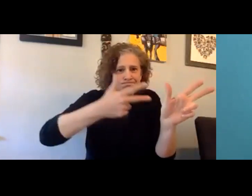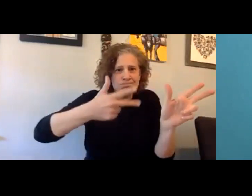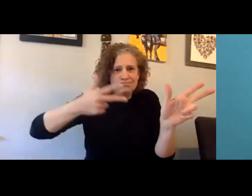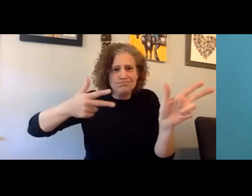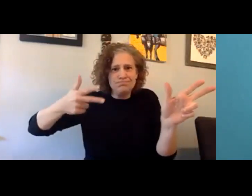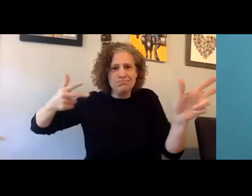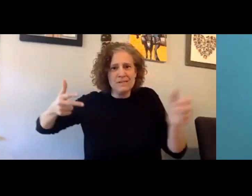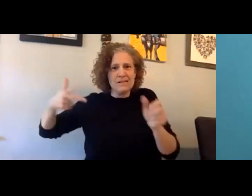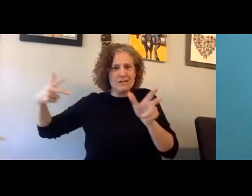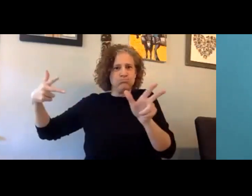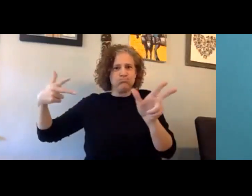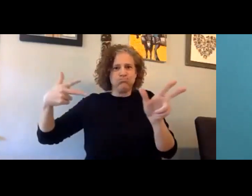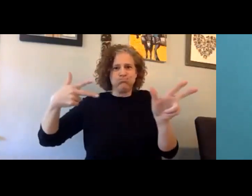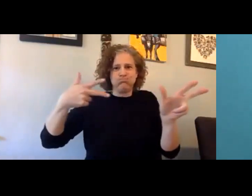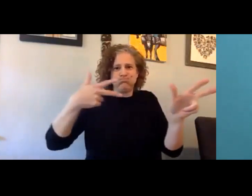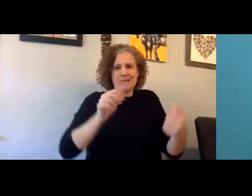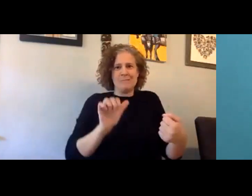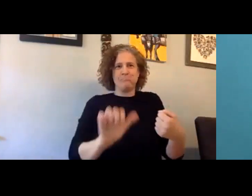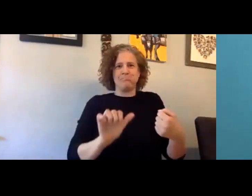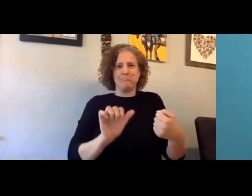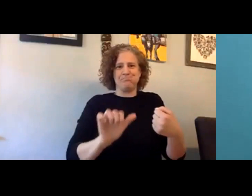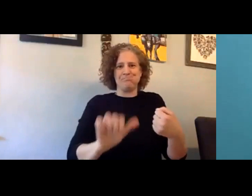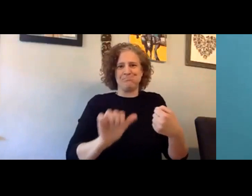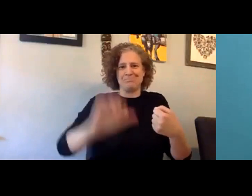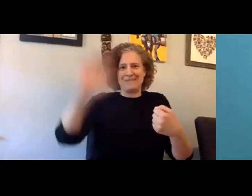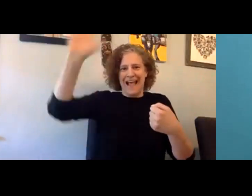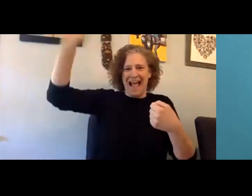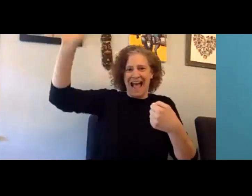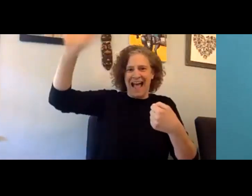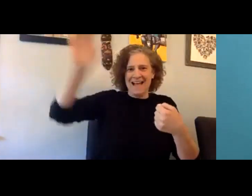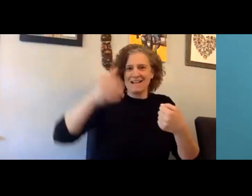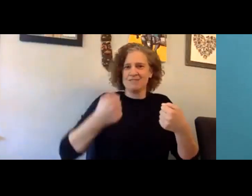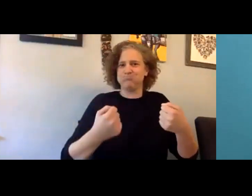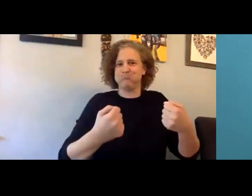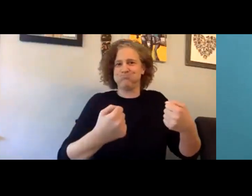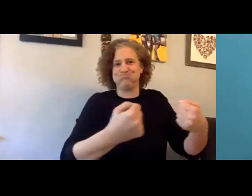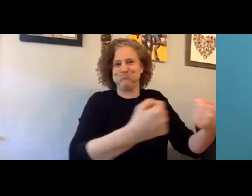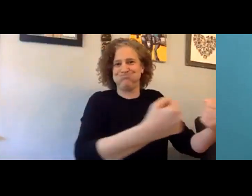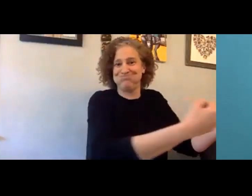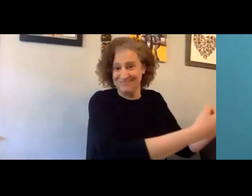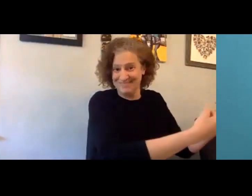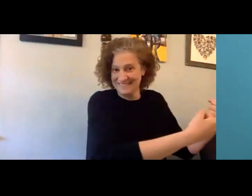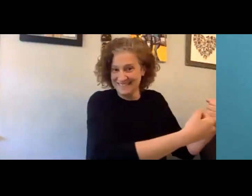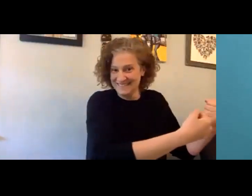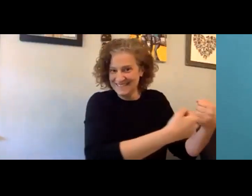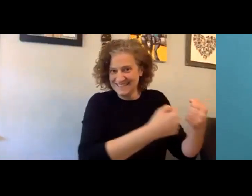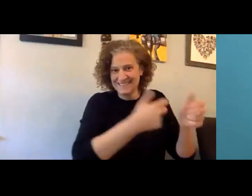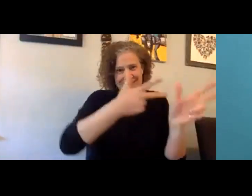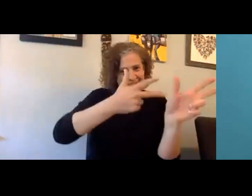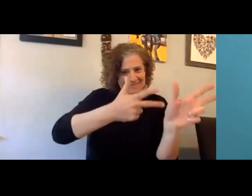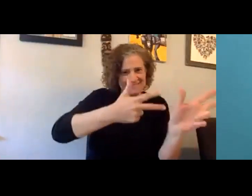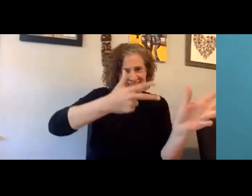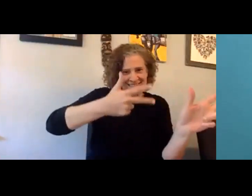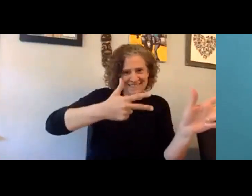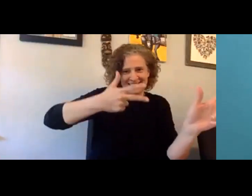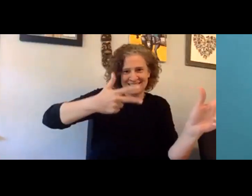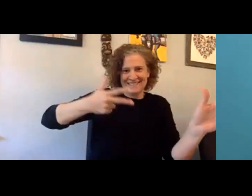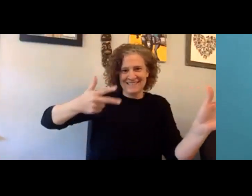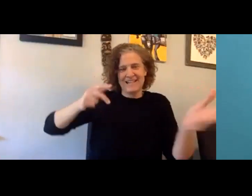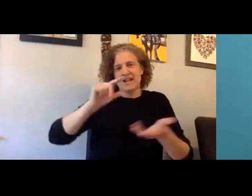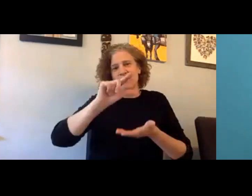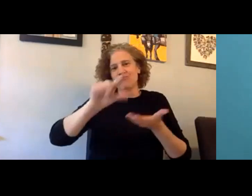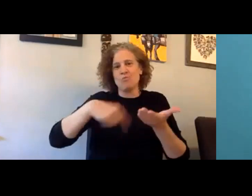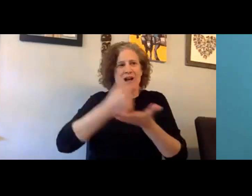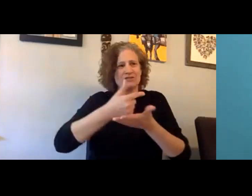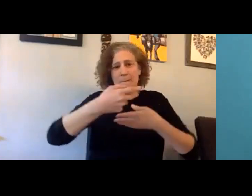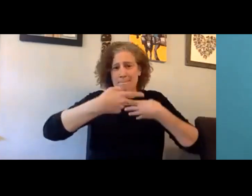are doing drive-by graduations with a parade of cars and honking and waving and just driving by, right? We